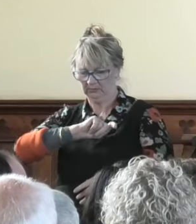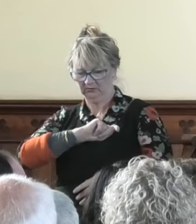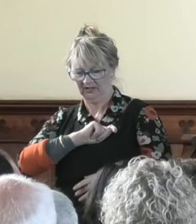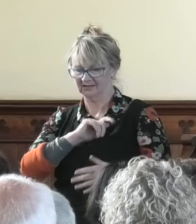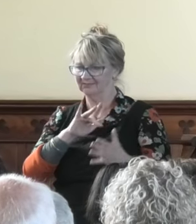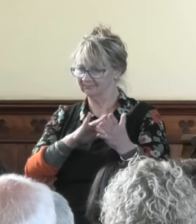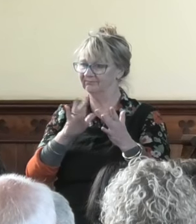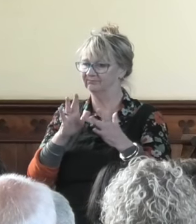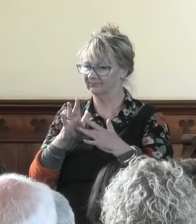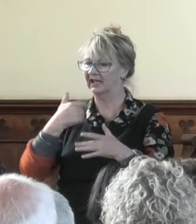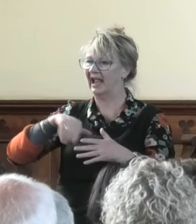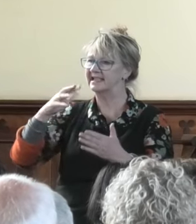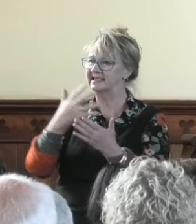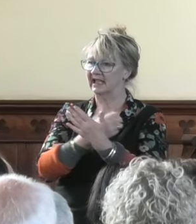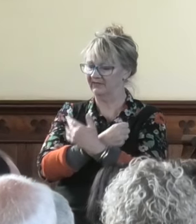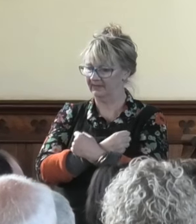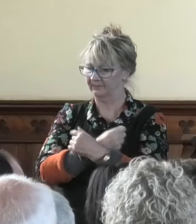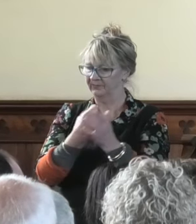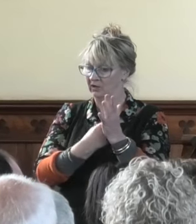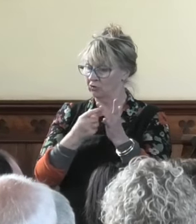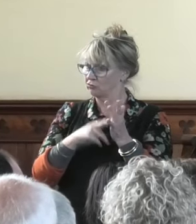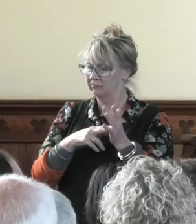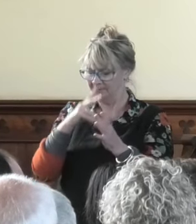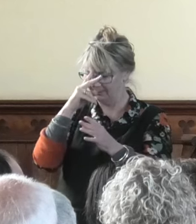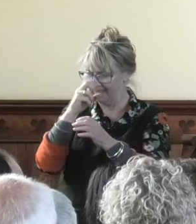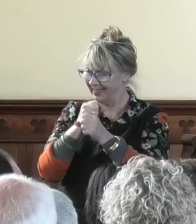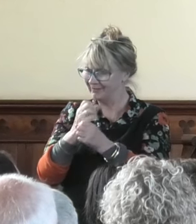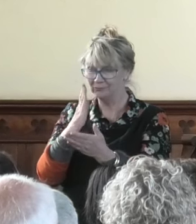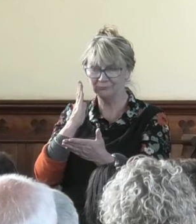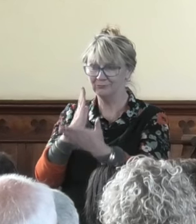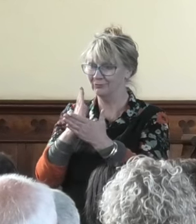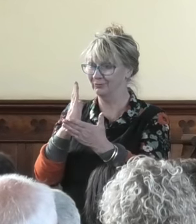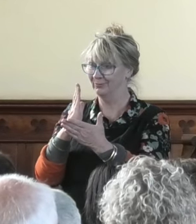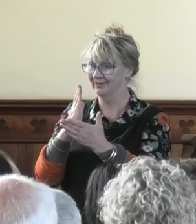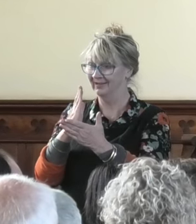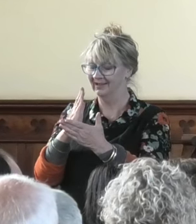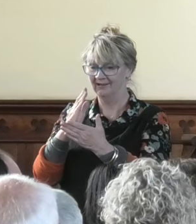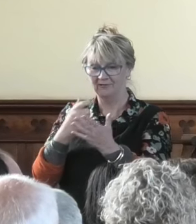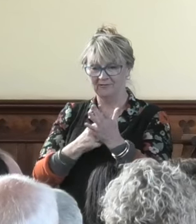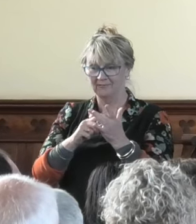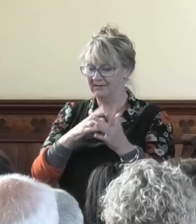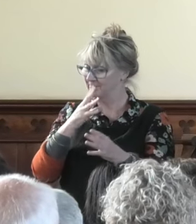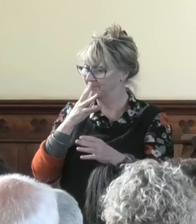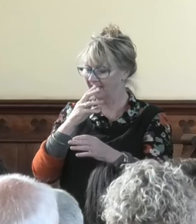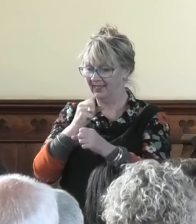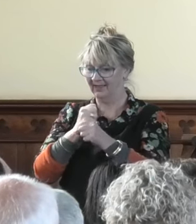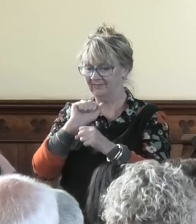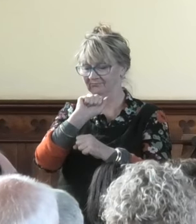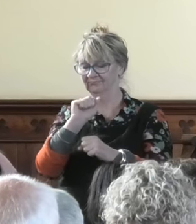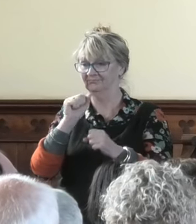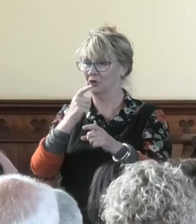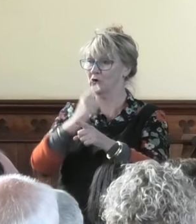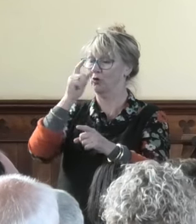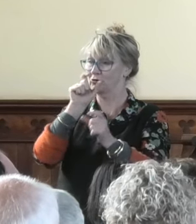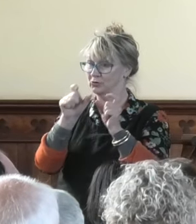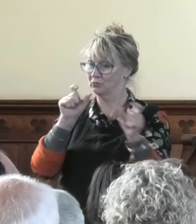Saviour. Rinska was convinced of this truth, which has been revealed through God's word, and experienced it